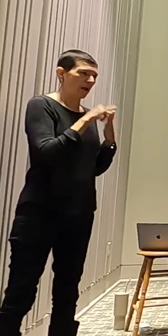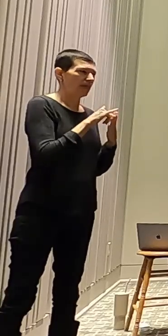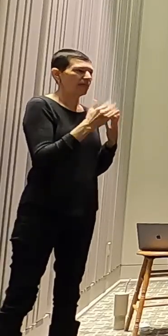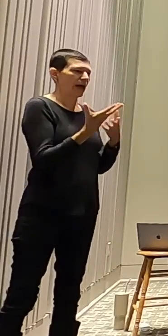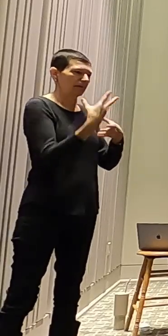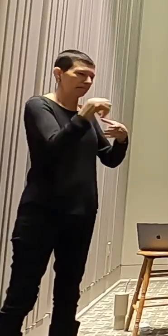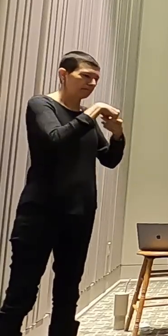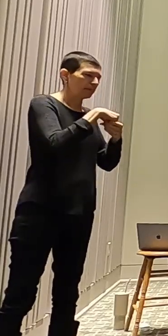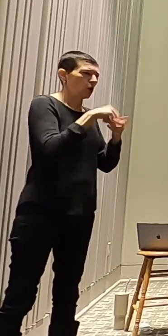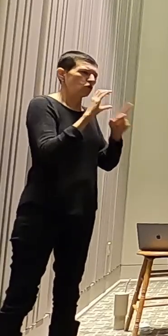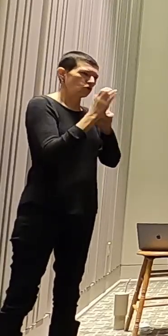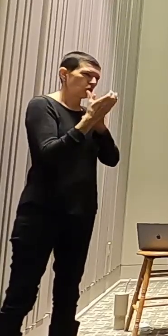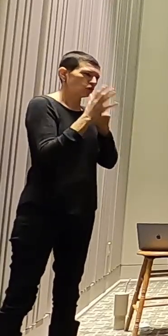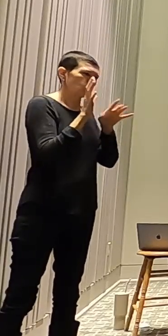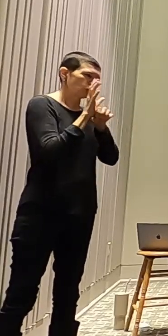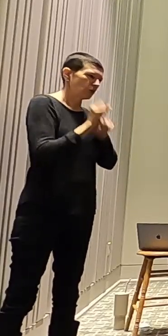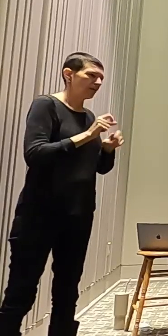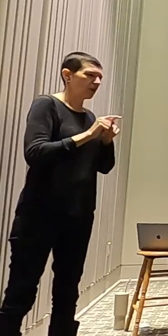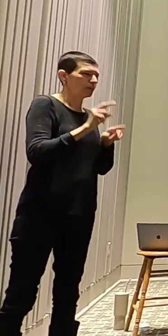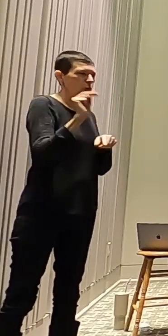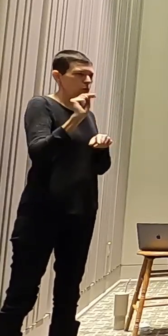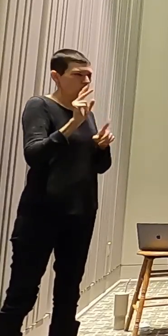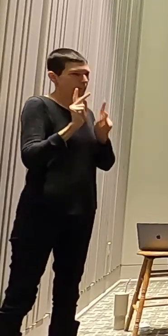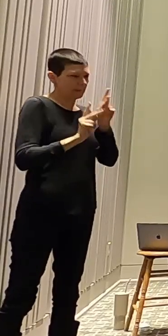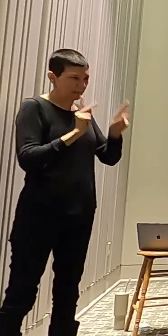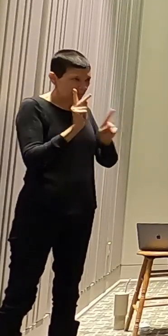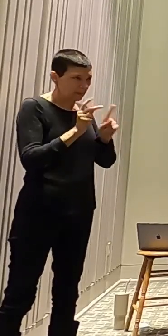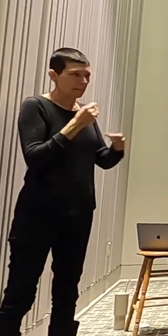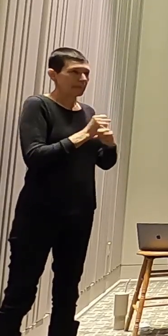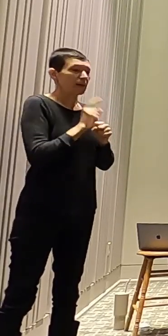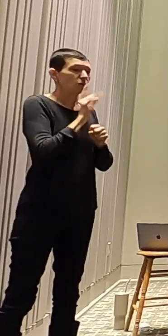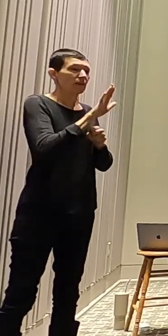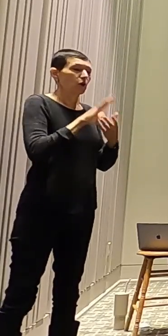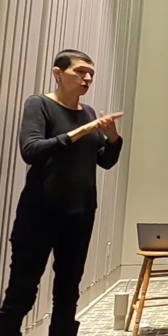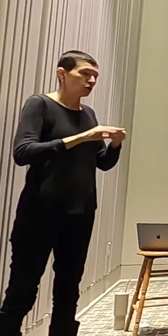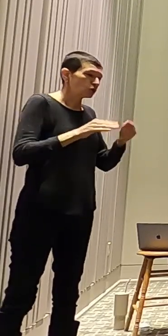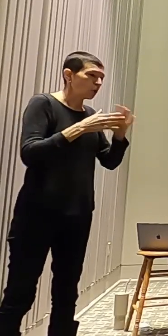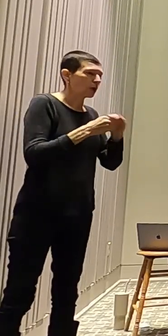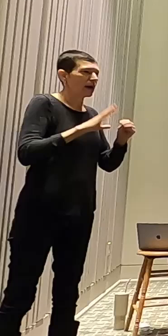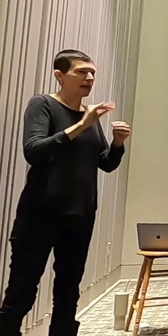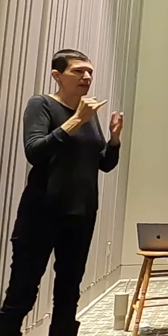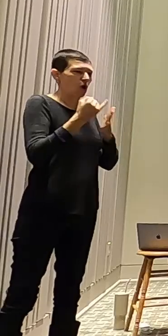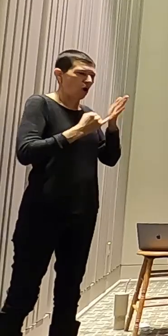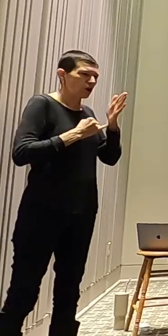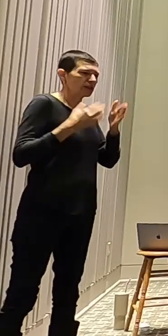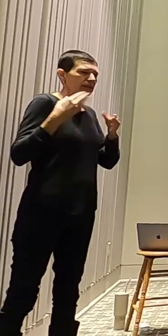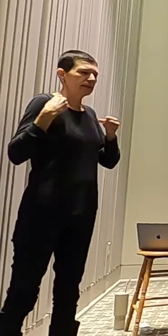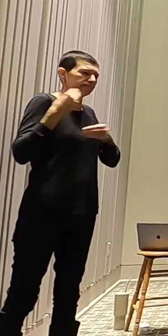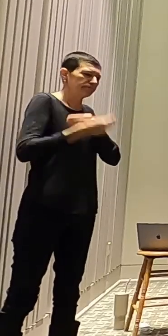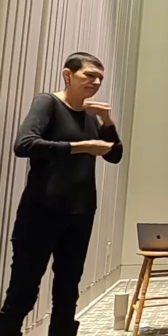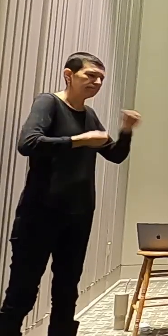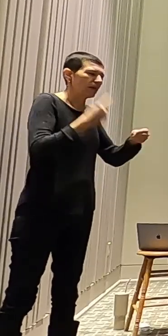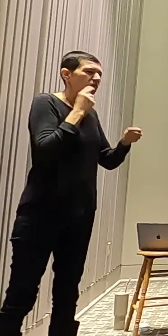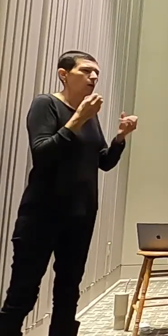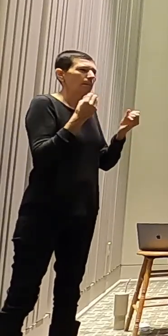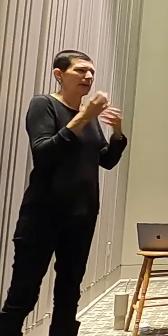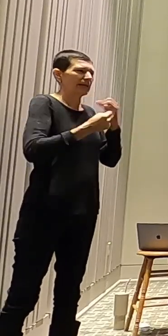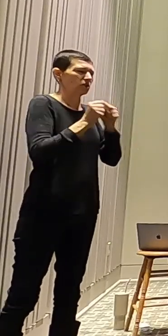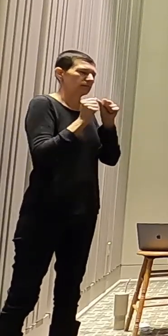rich cultural traditions of the New people, ensuring that their stories and artistries endure for future